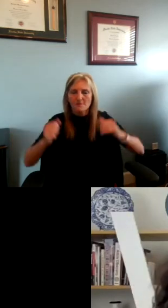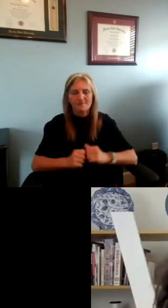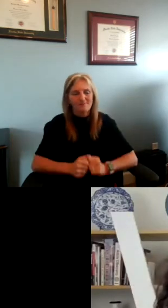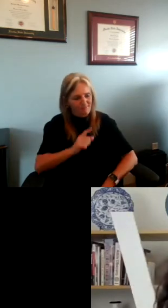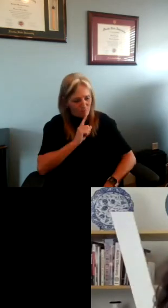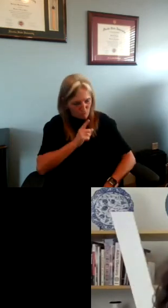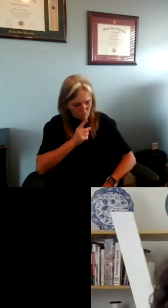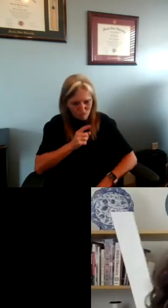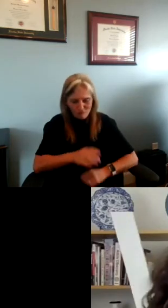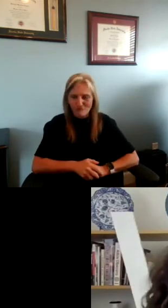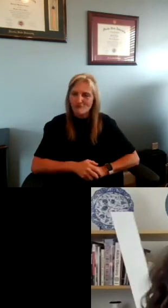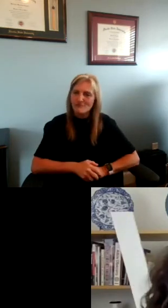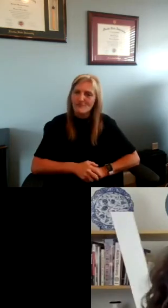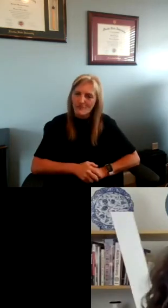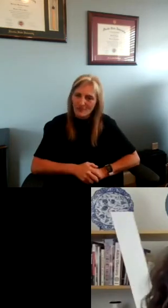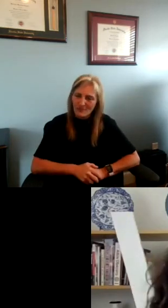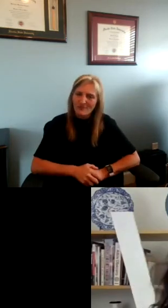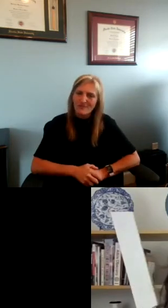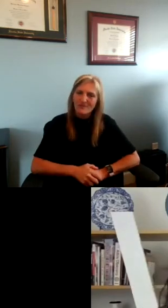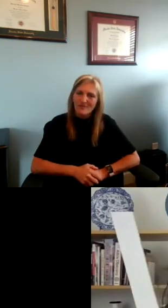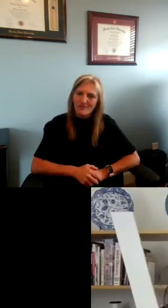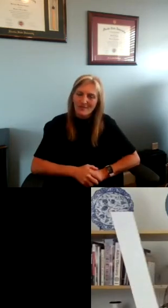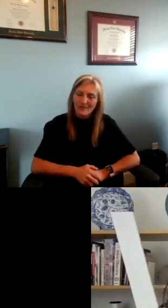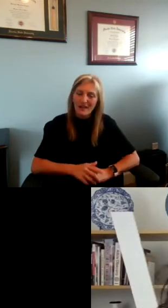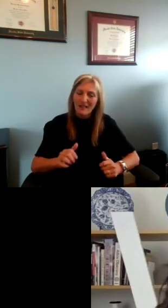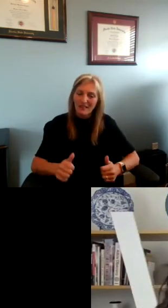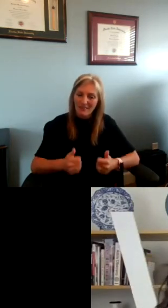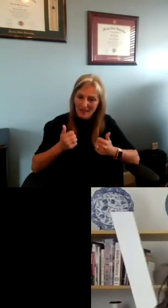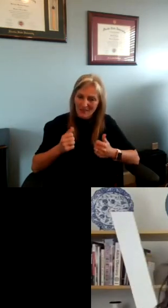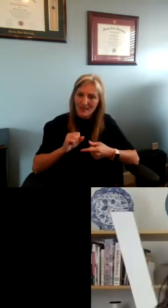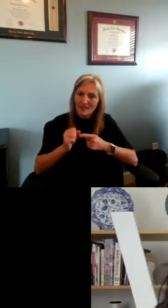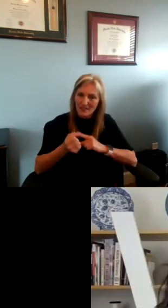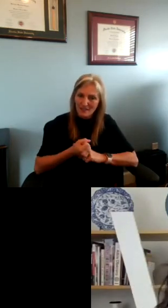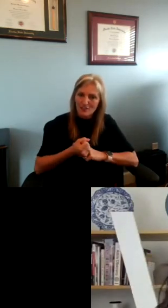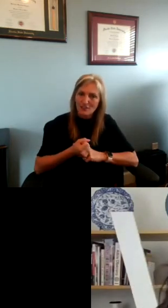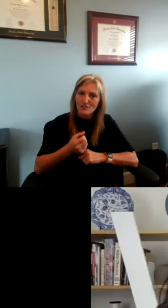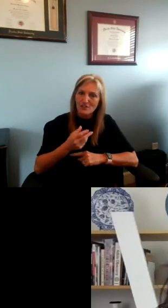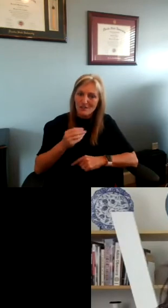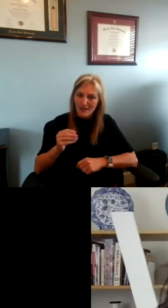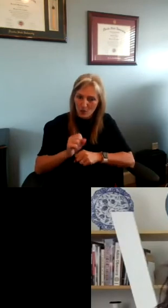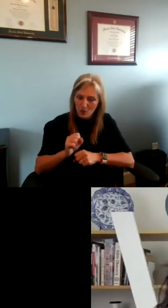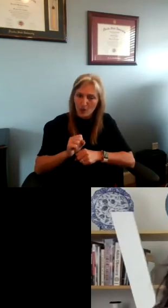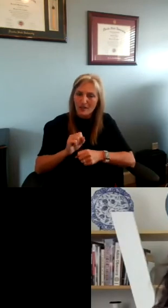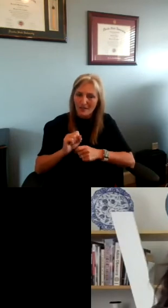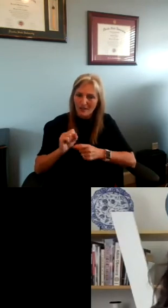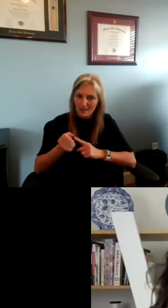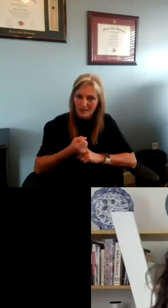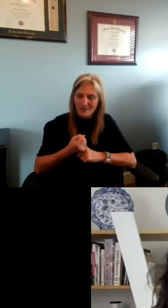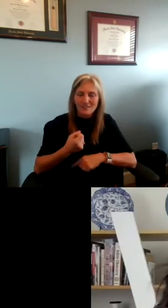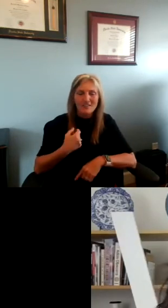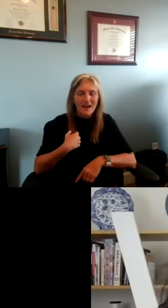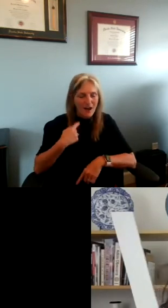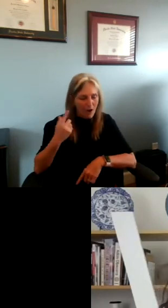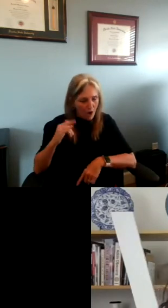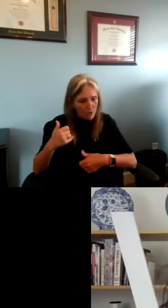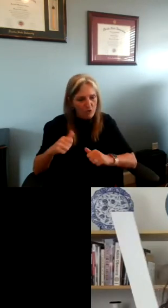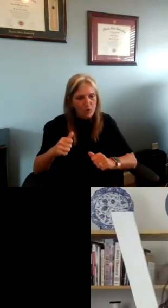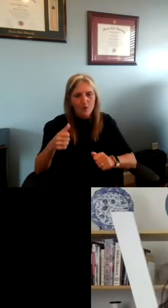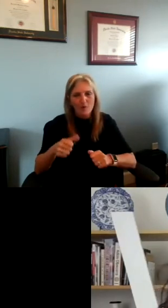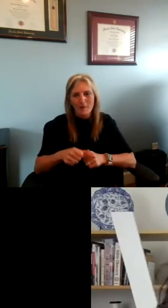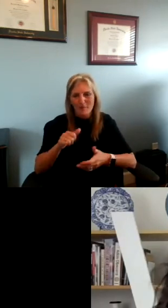Absolutely. Living conditions are working conditions in corrections, and I try to always remember that. That's